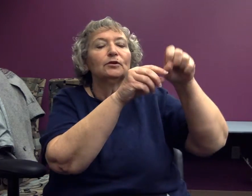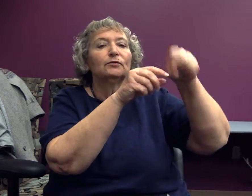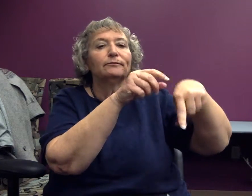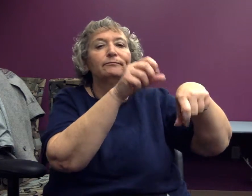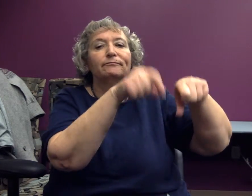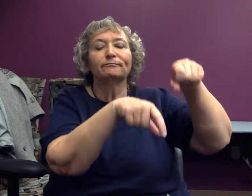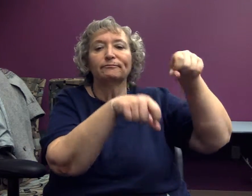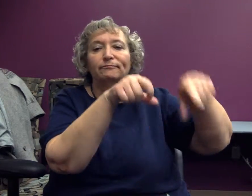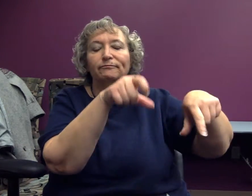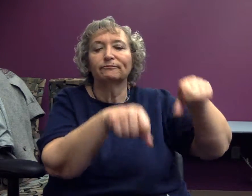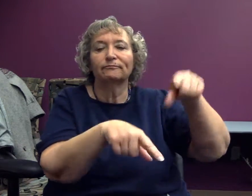Nice dirty sponge here.